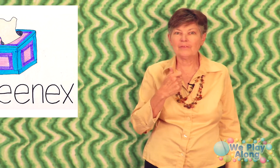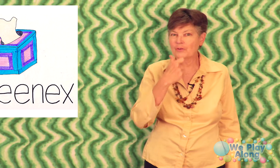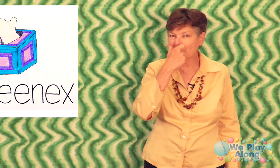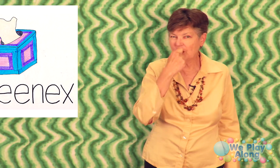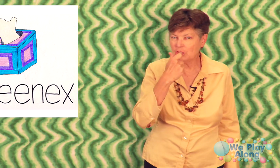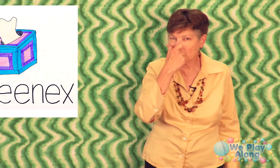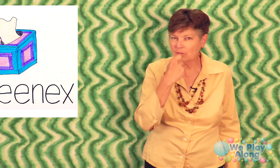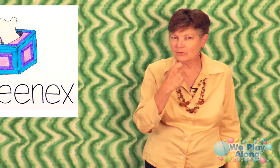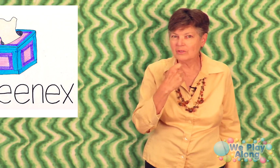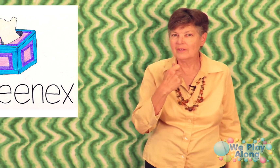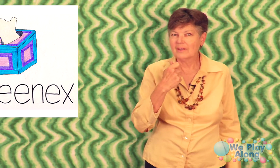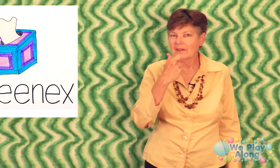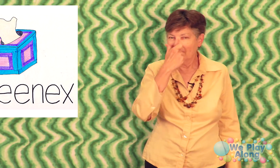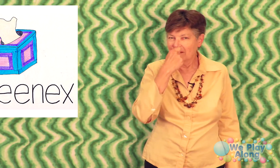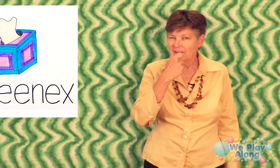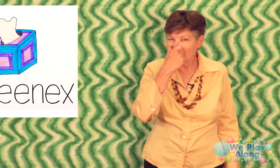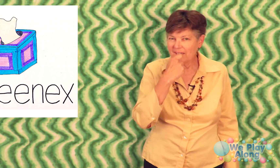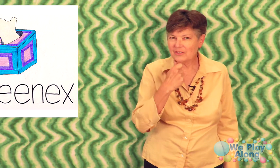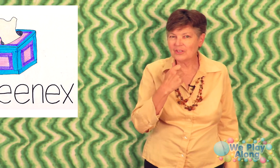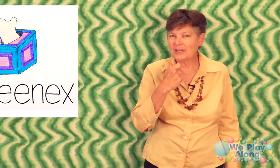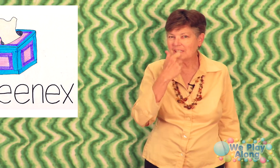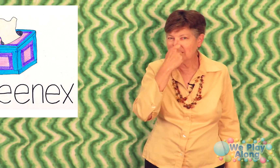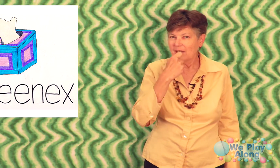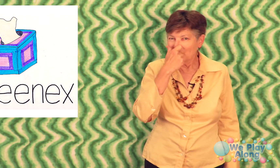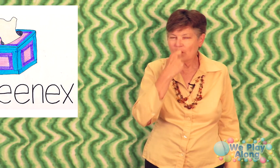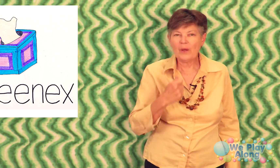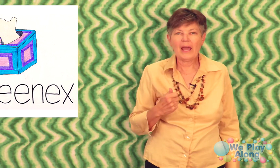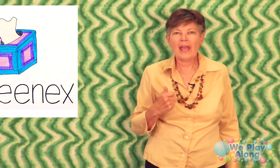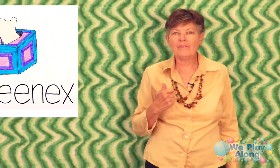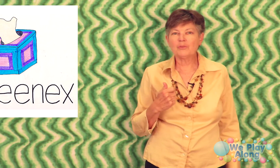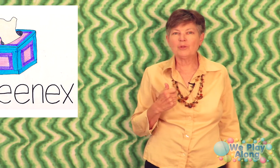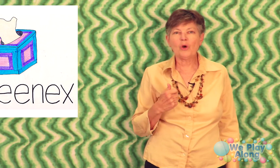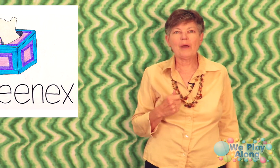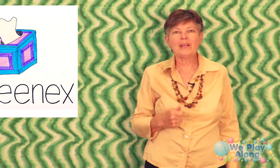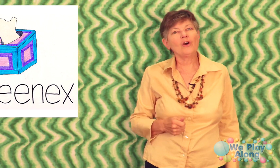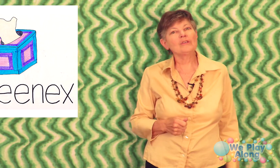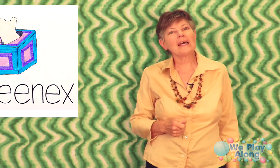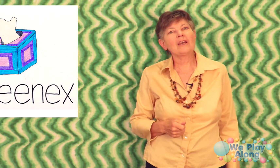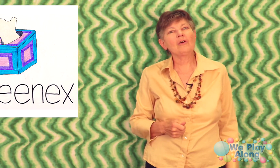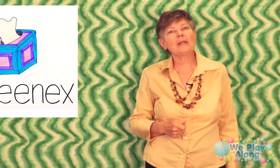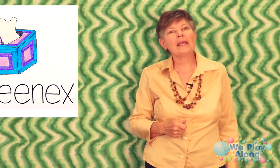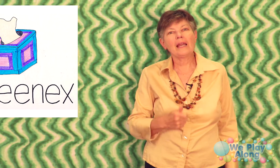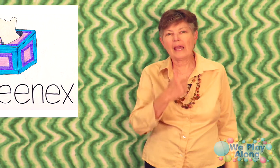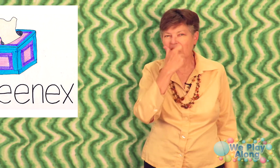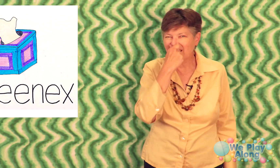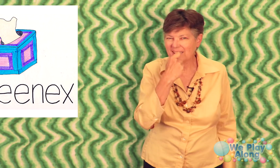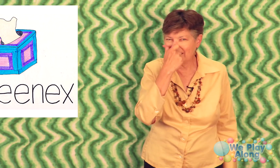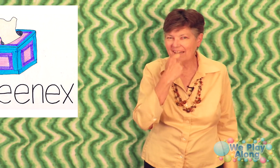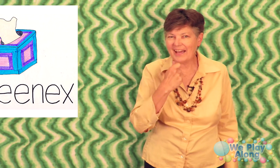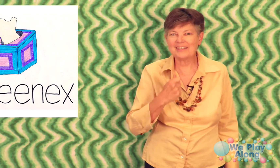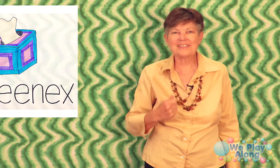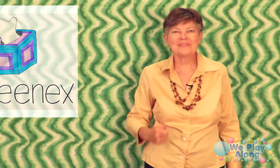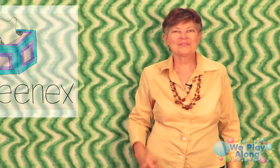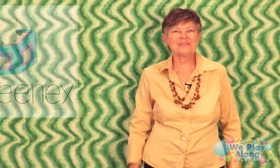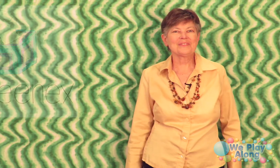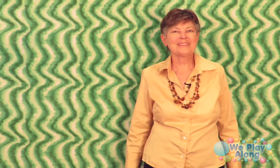for tissue. Okay, so you're going to just, so when I have to blow my nose, I go and get a Klneex.